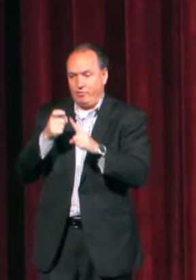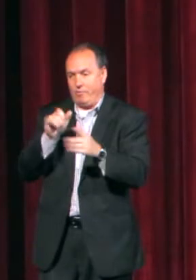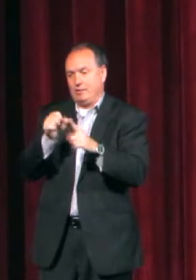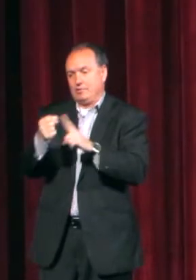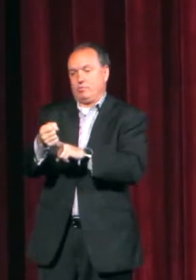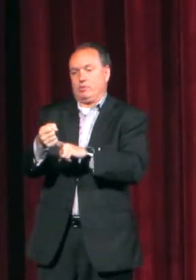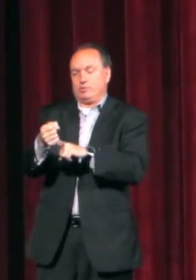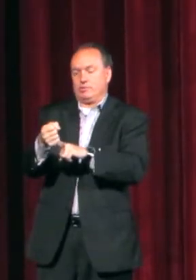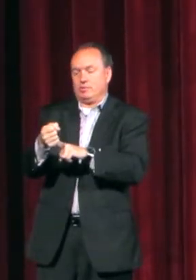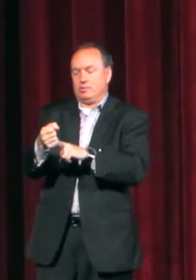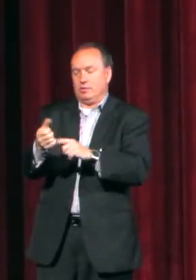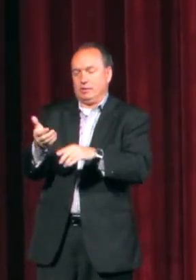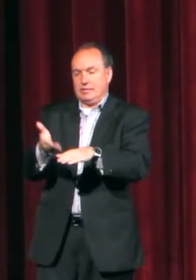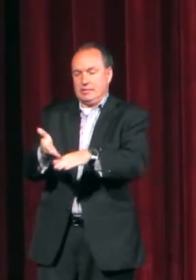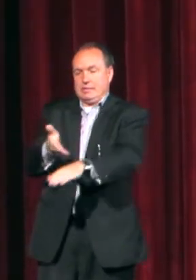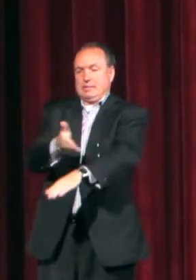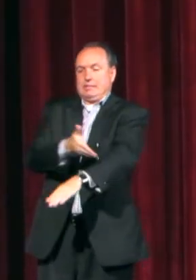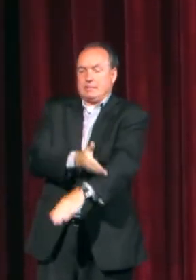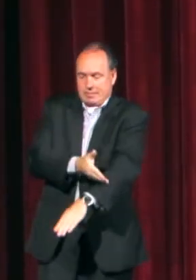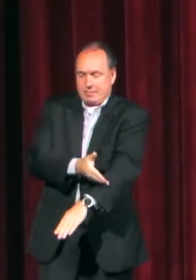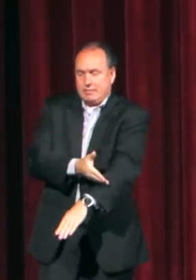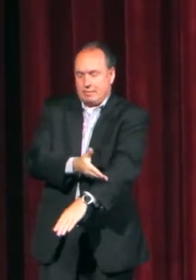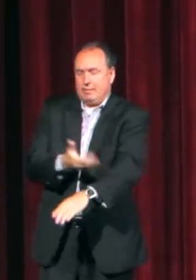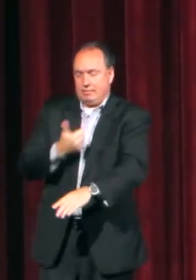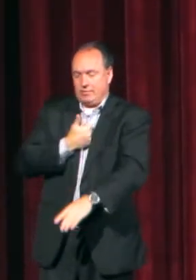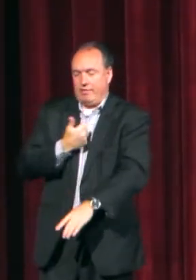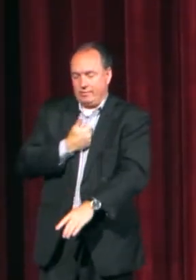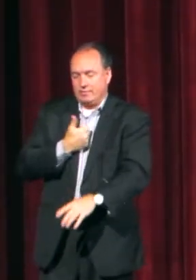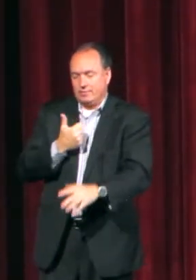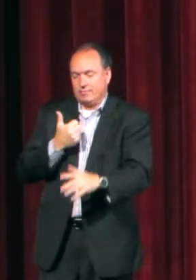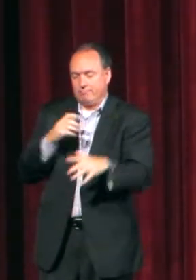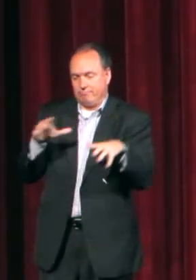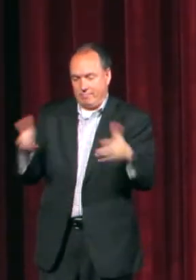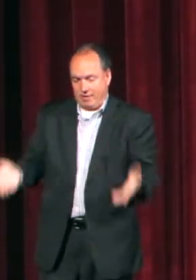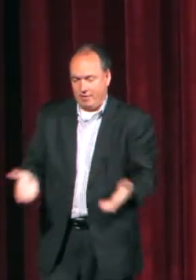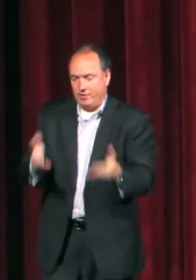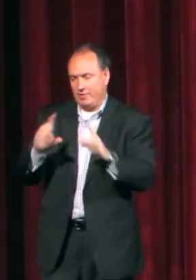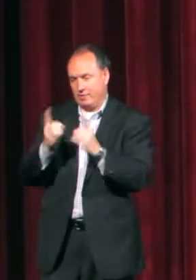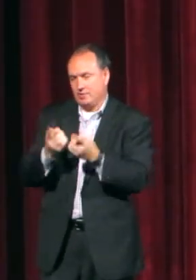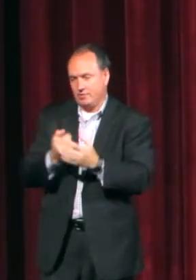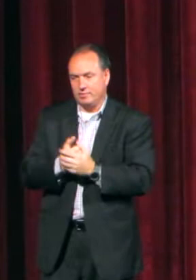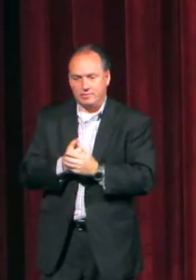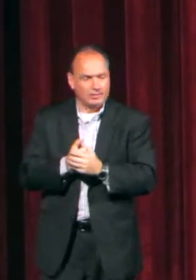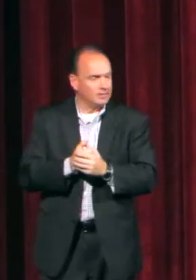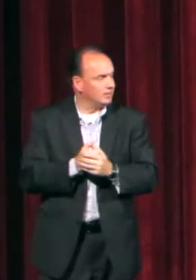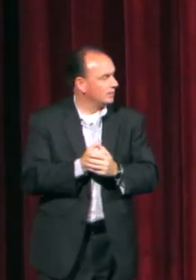situations, build on that, and try to improve ourselves as we are here in the district.